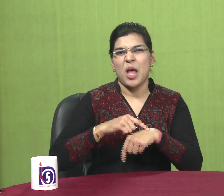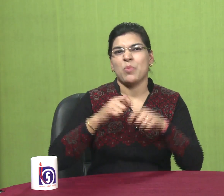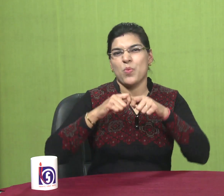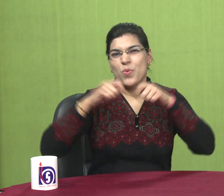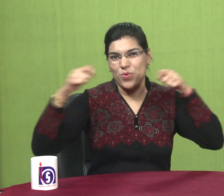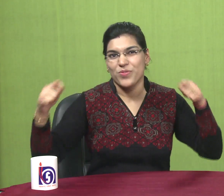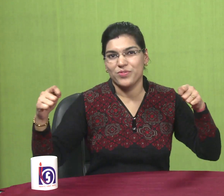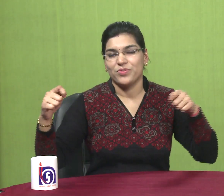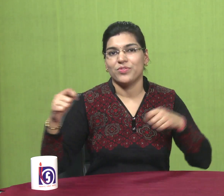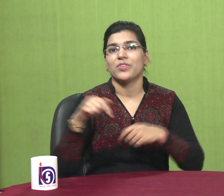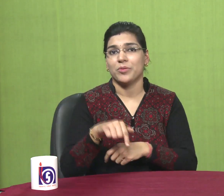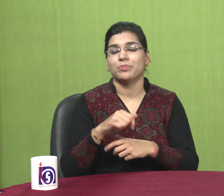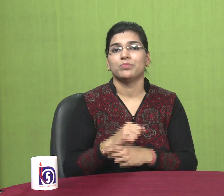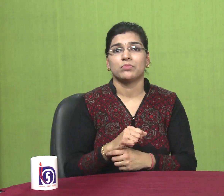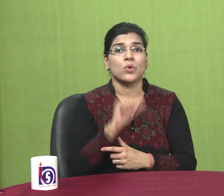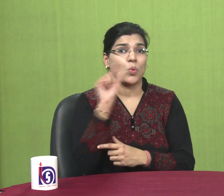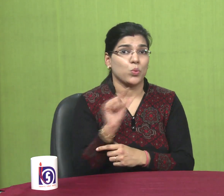on shorter span of time.